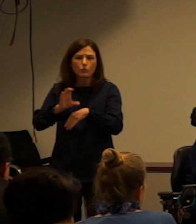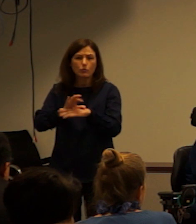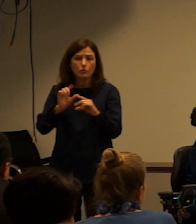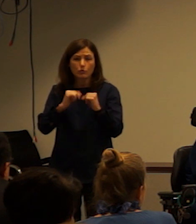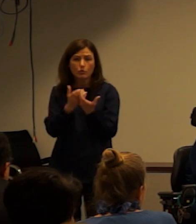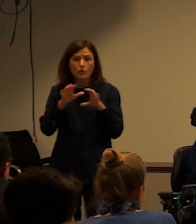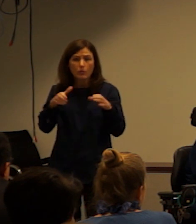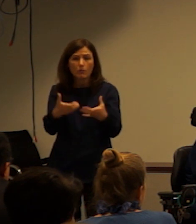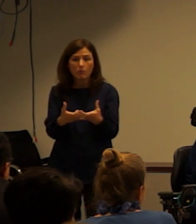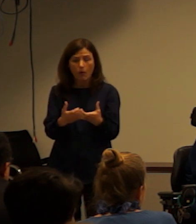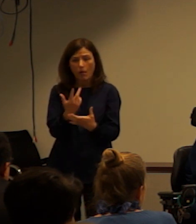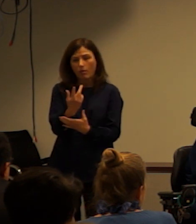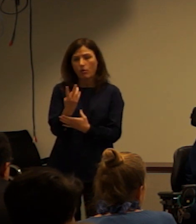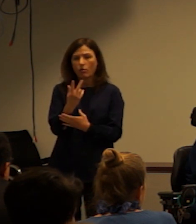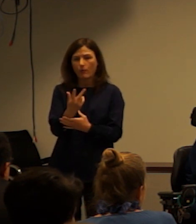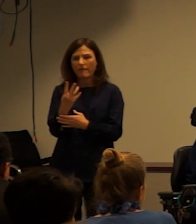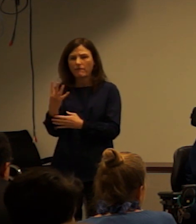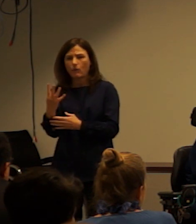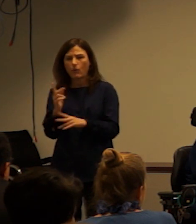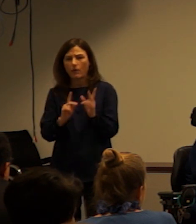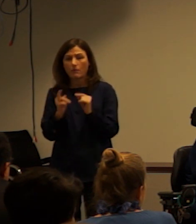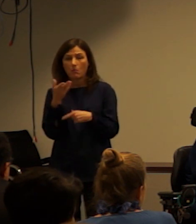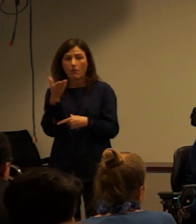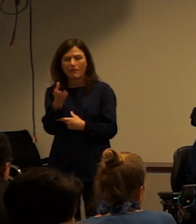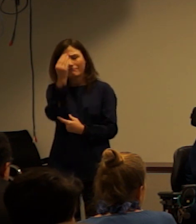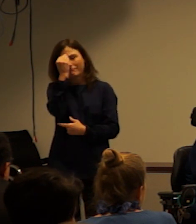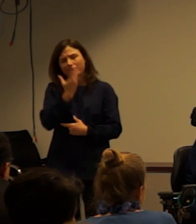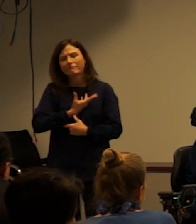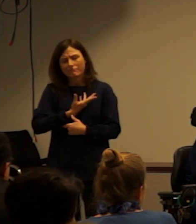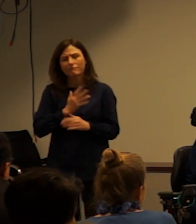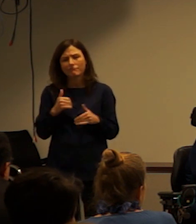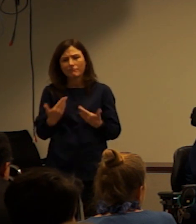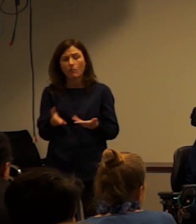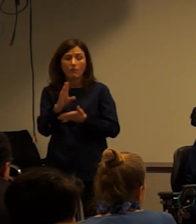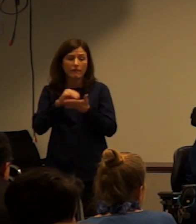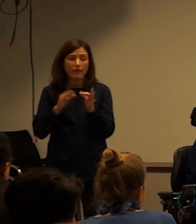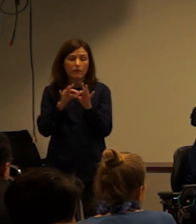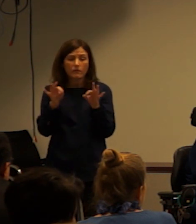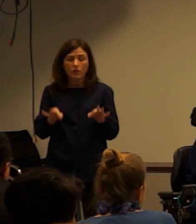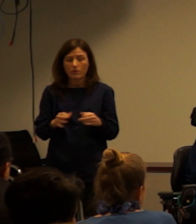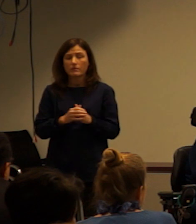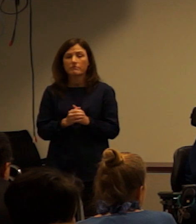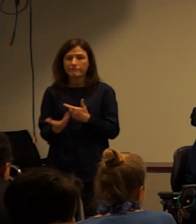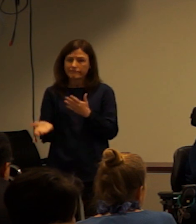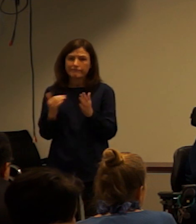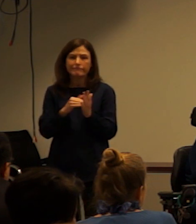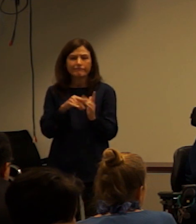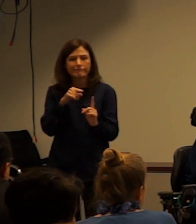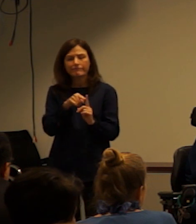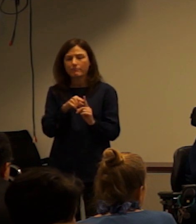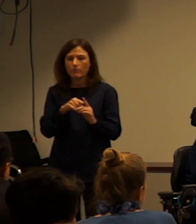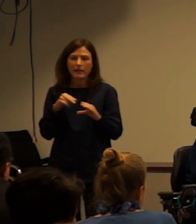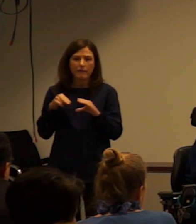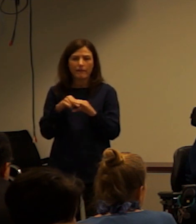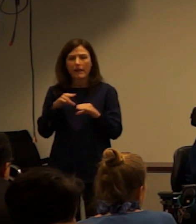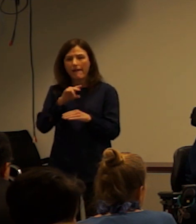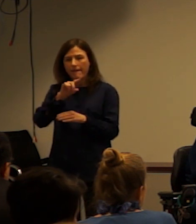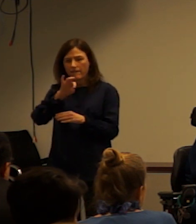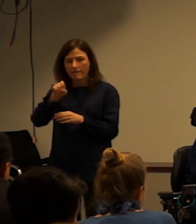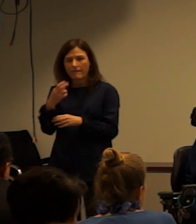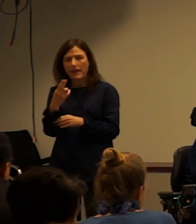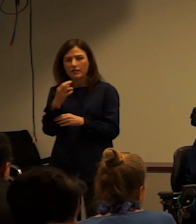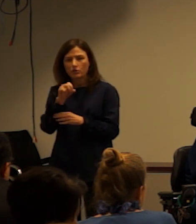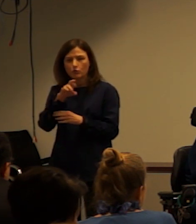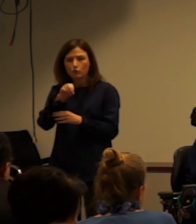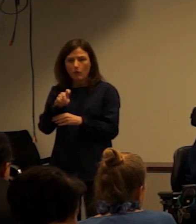there's only 3 or 4 people there, let me know. Fill out the form. Again, it's on the flash drive and there's a hard copy